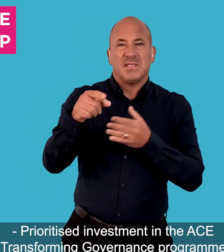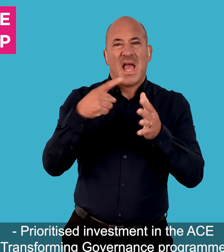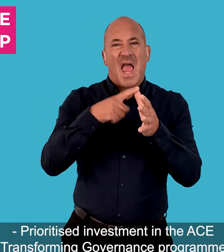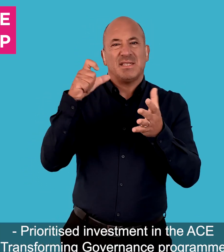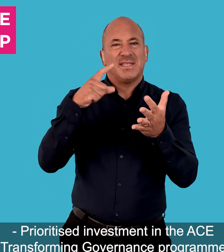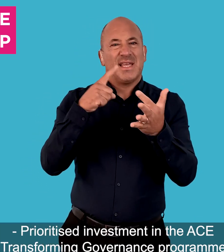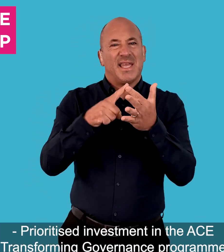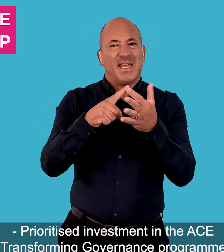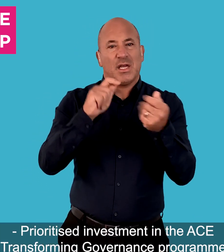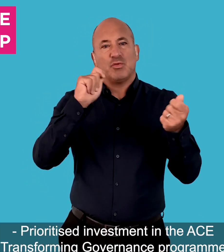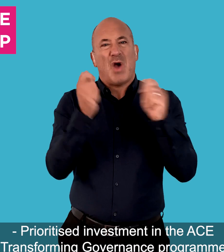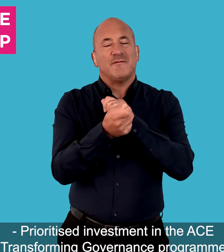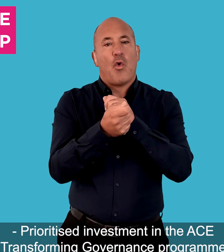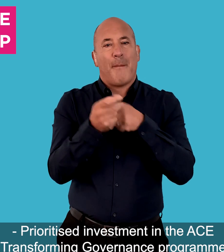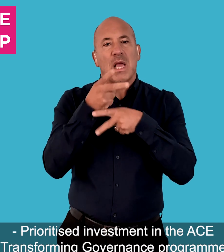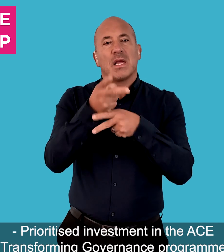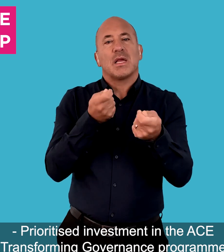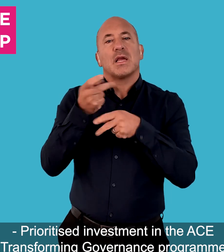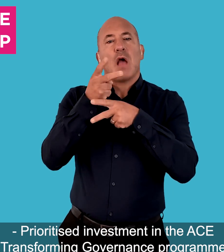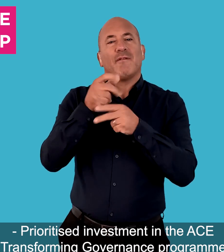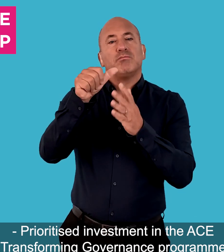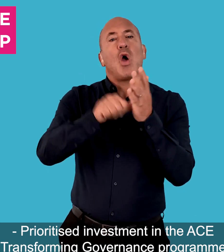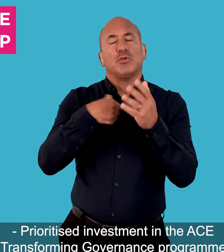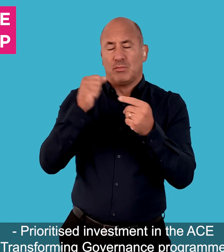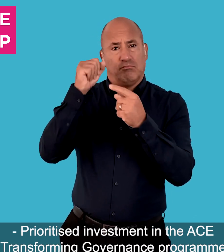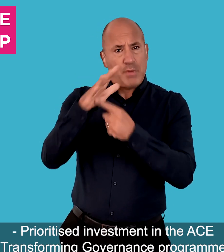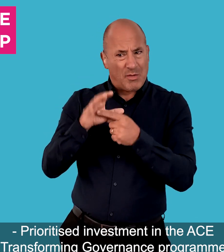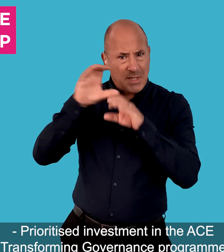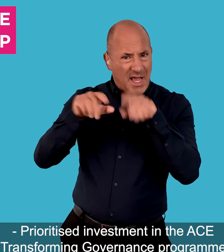Prioritised investment in the ACE Transforming Governance Programme.